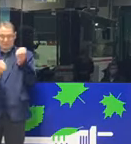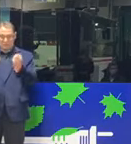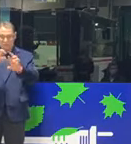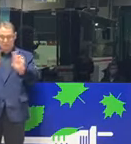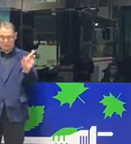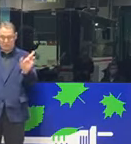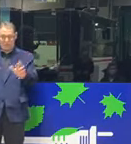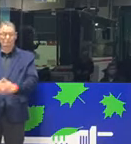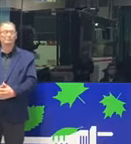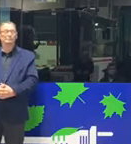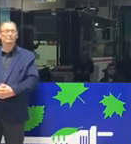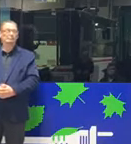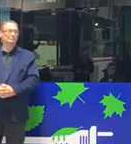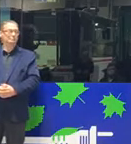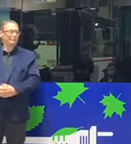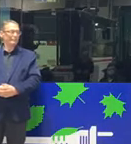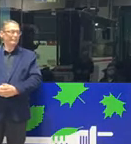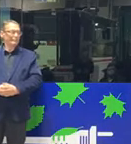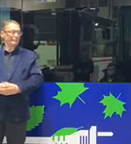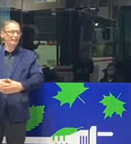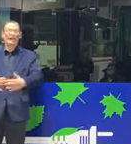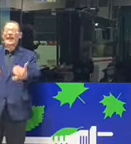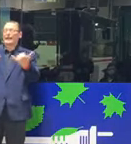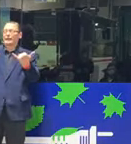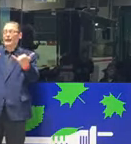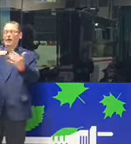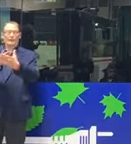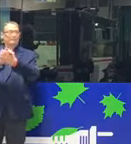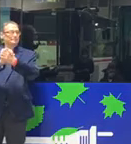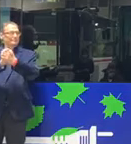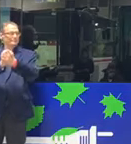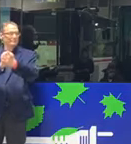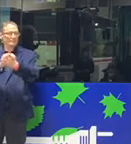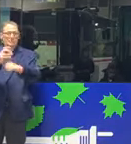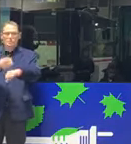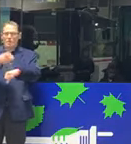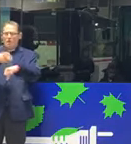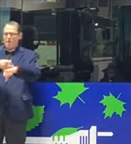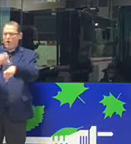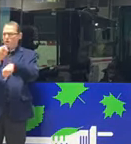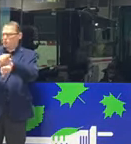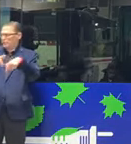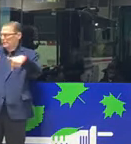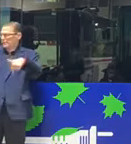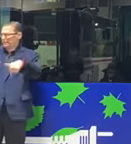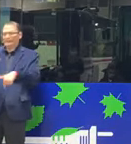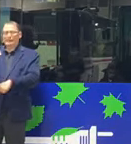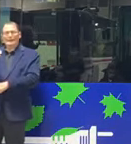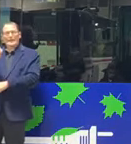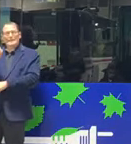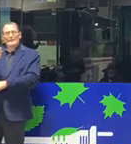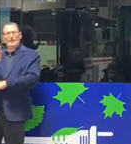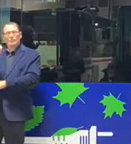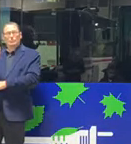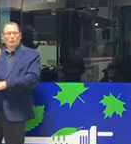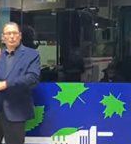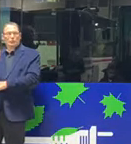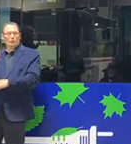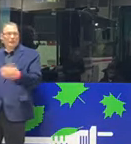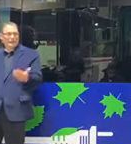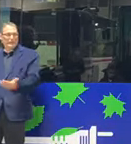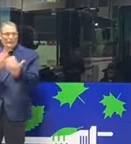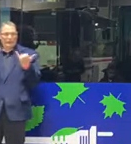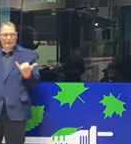readiness. So let me just say congratulations to the hardworking team at Metro who are here with me